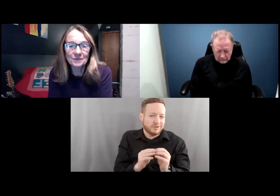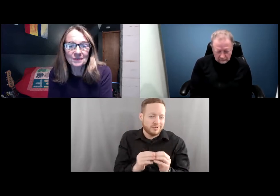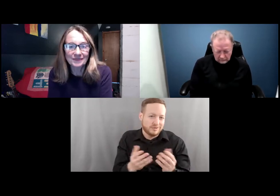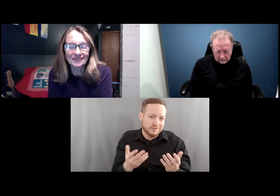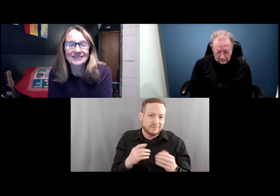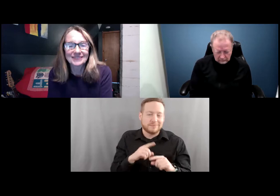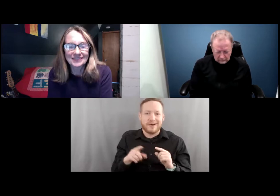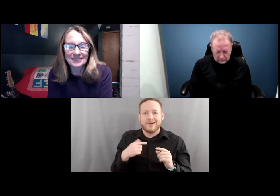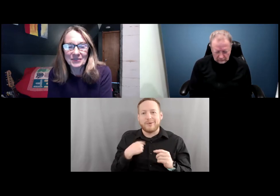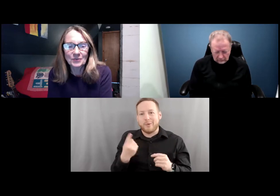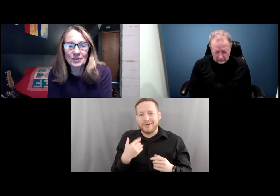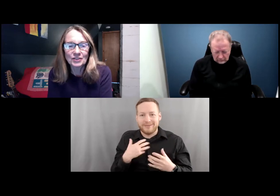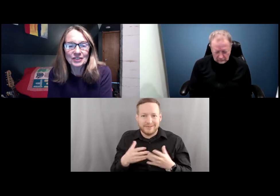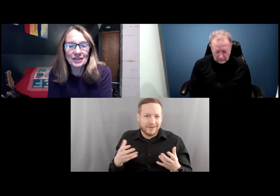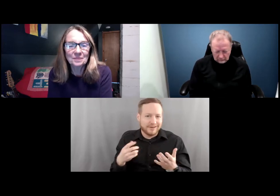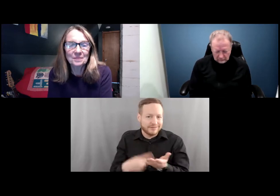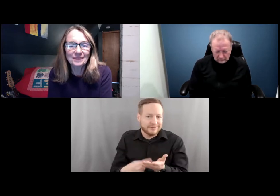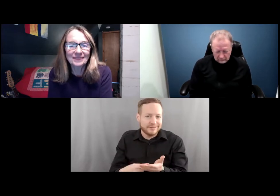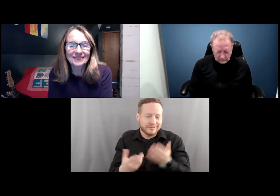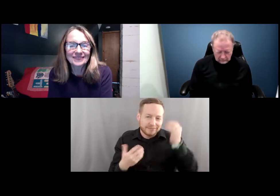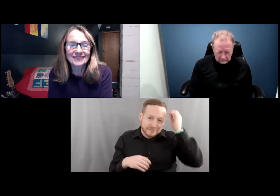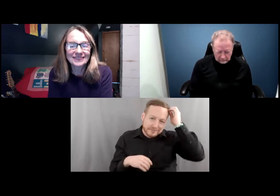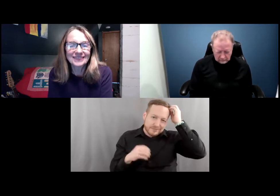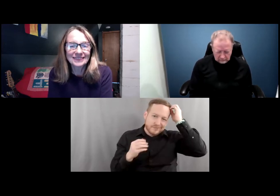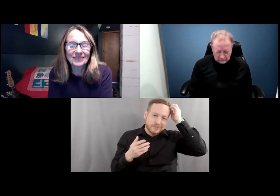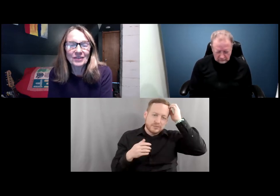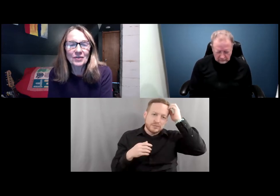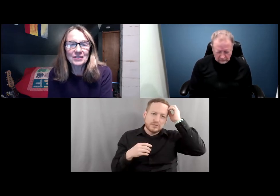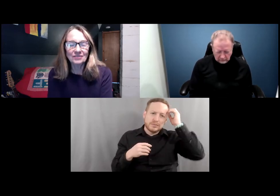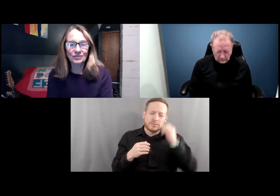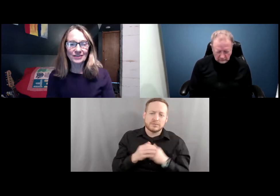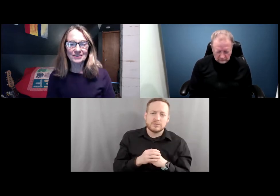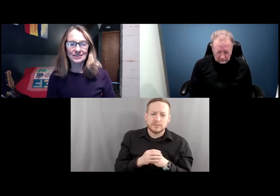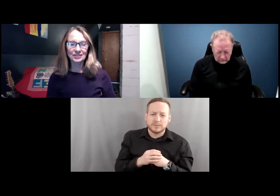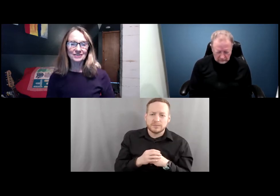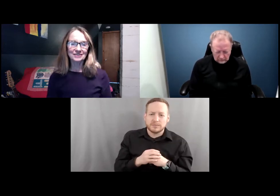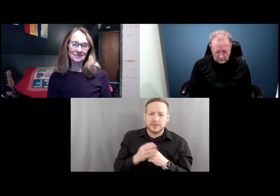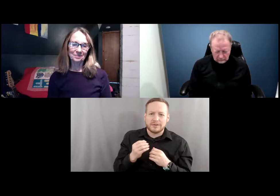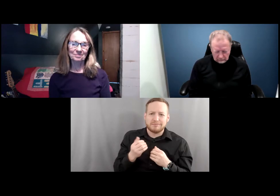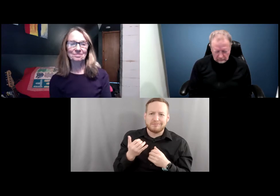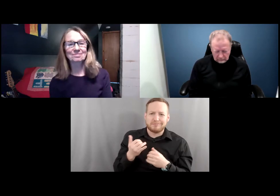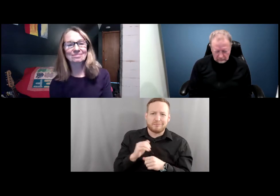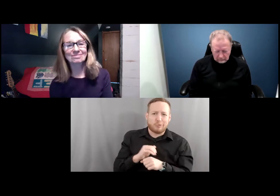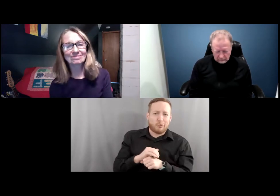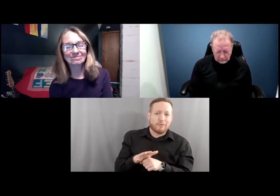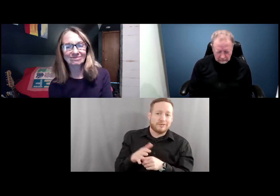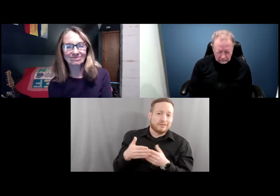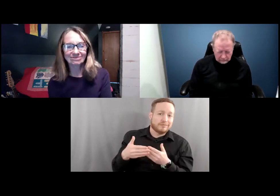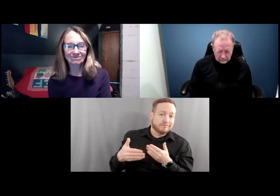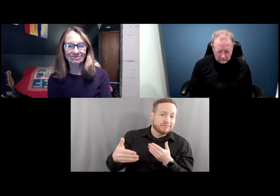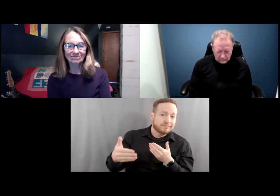do. So we're in good shape. But we always have great discussions.